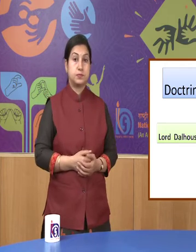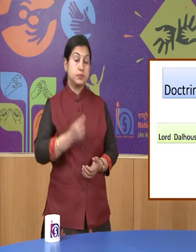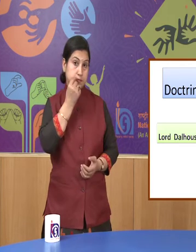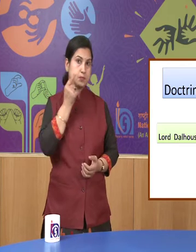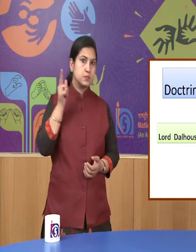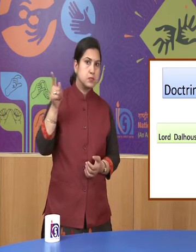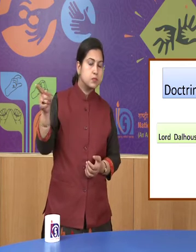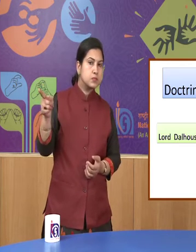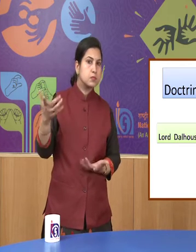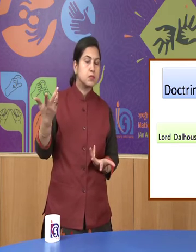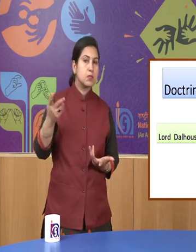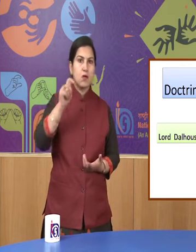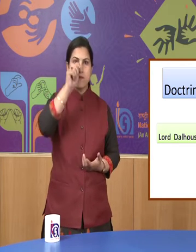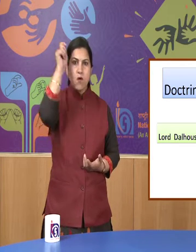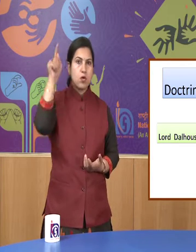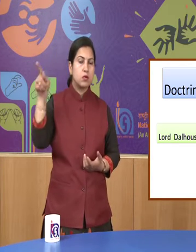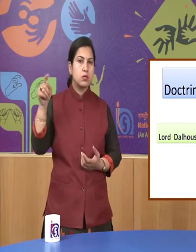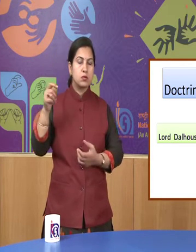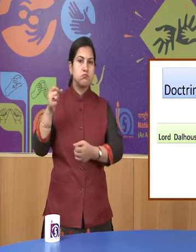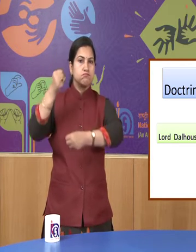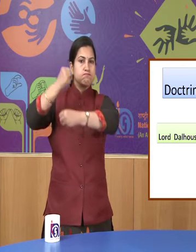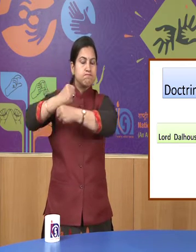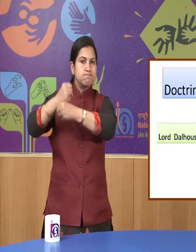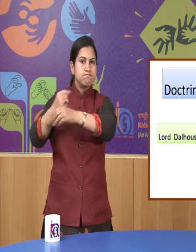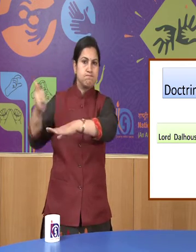He was the Governor General